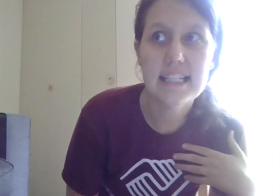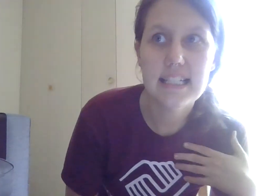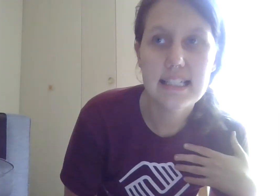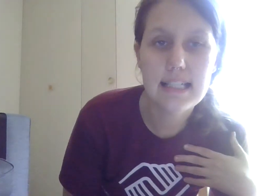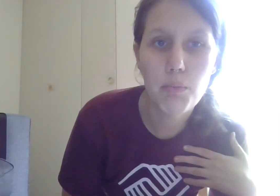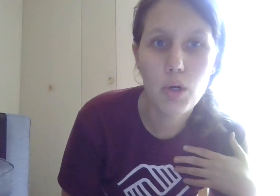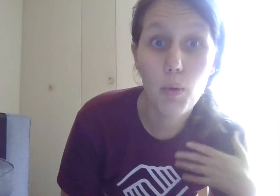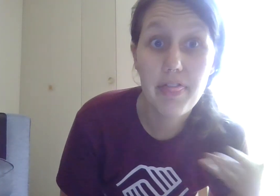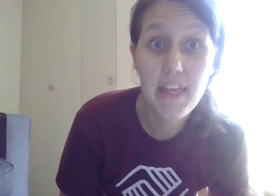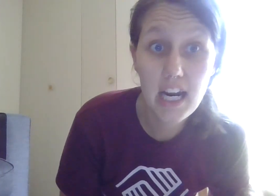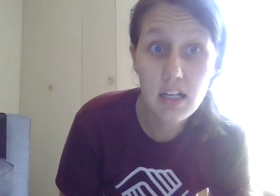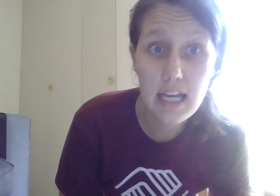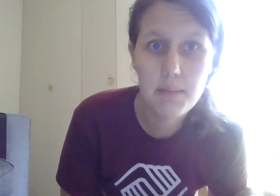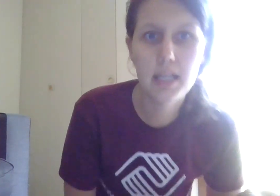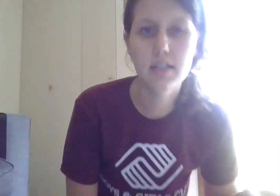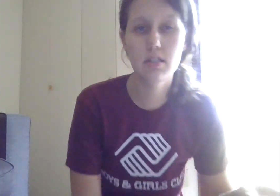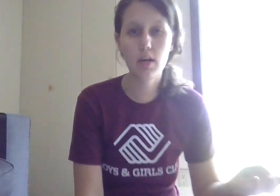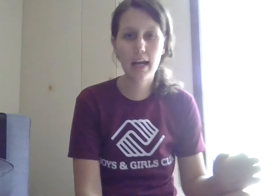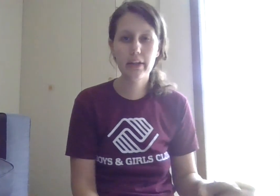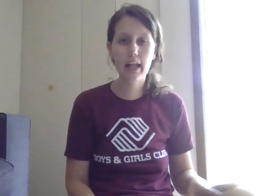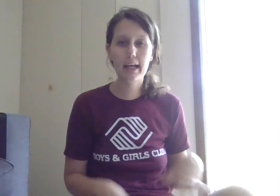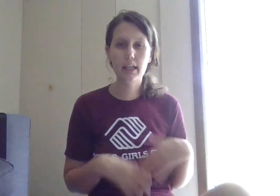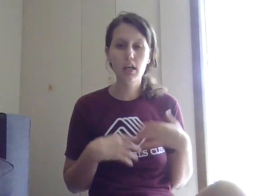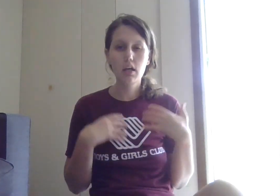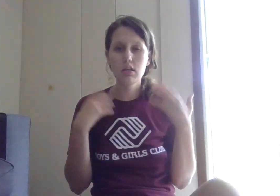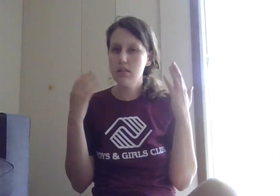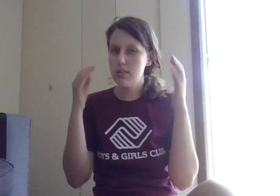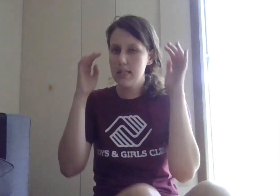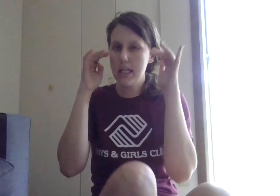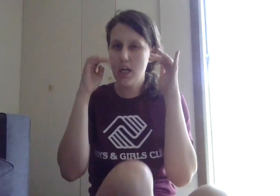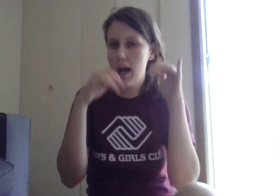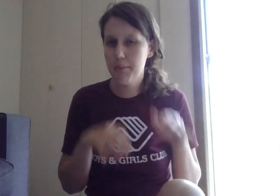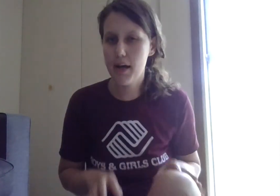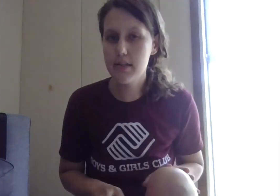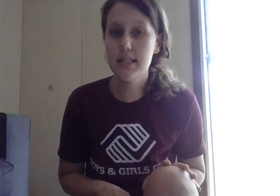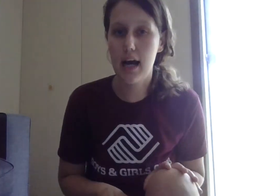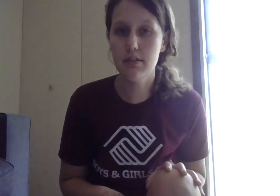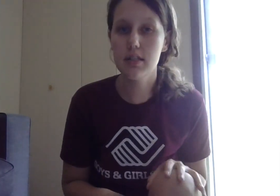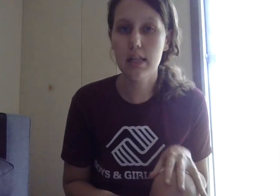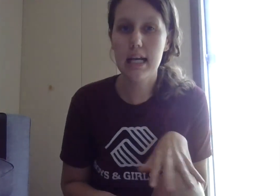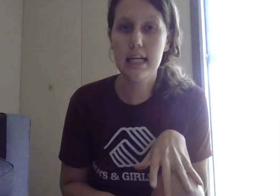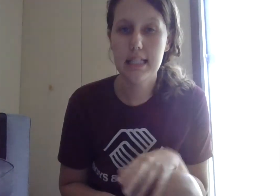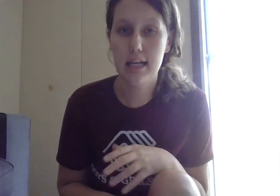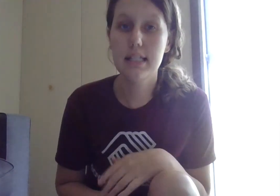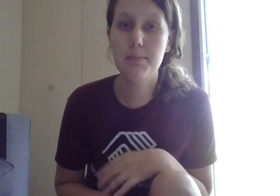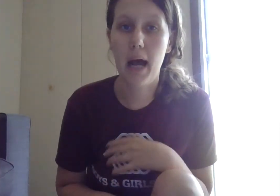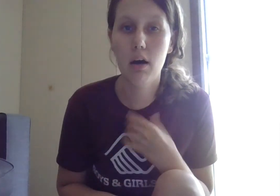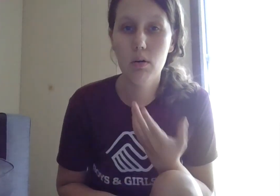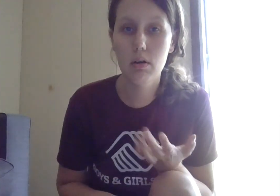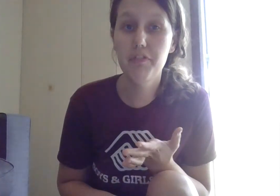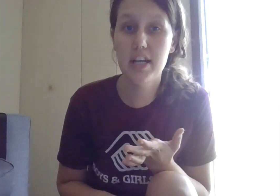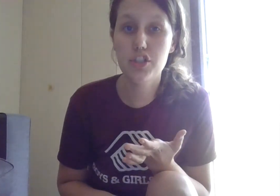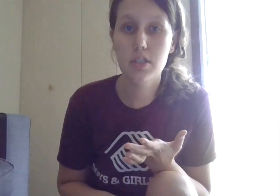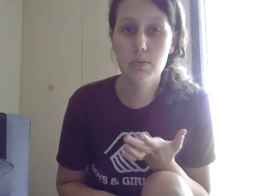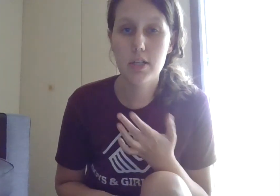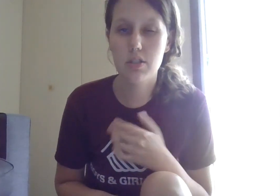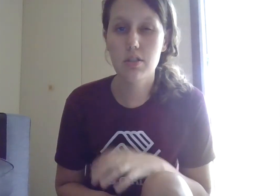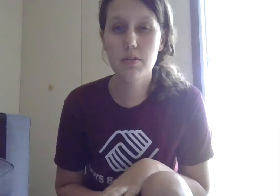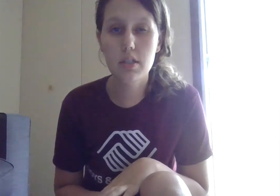asking someone what their name is, you kind of like take your eyebrows down. So like I said, it's about facial expression too. So you kind